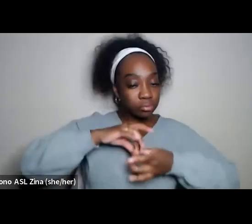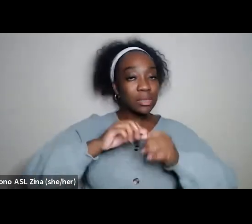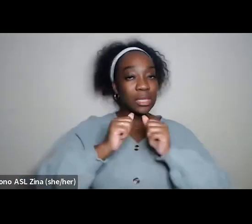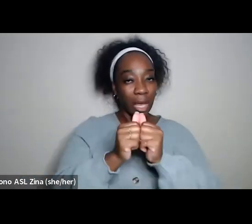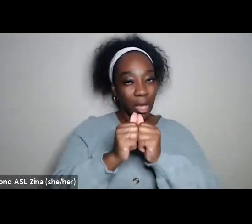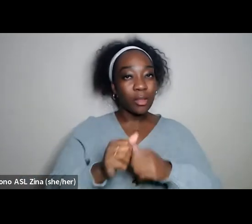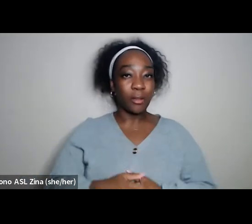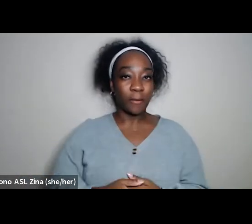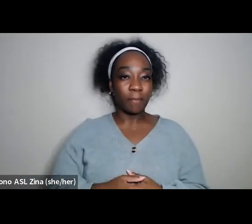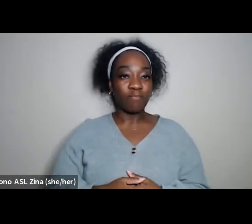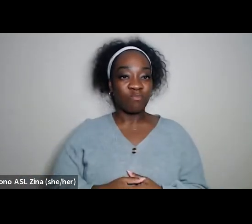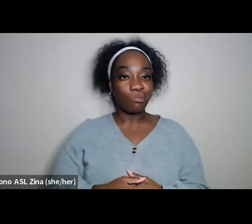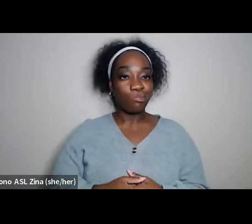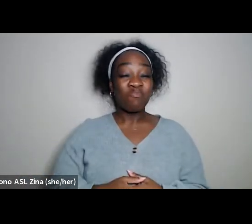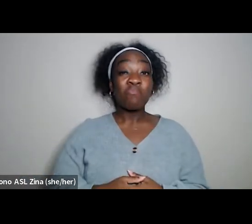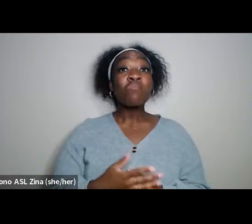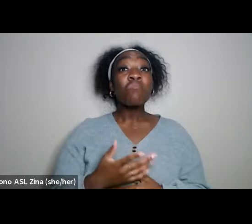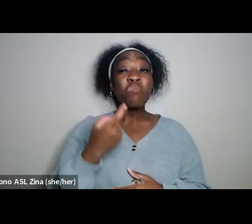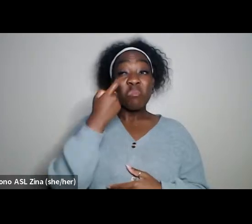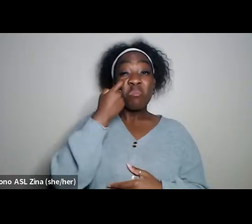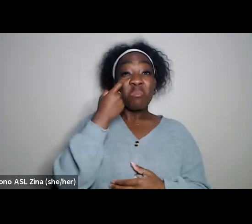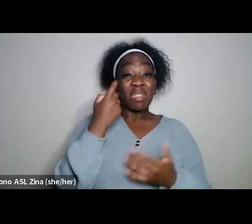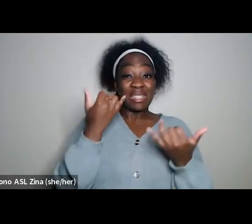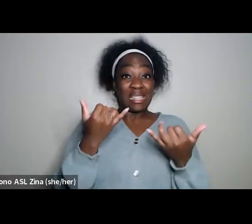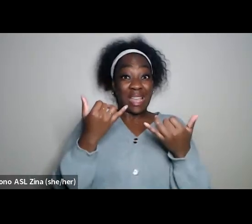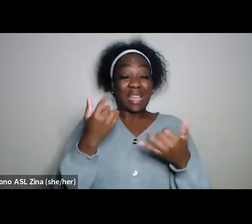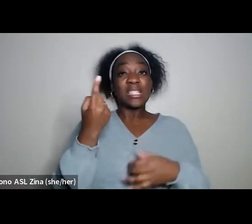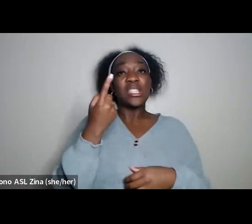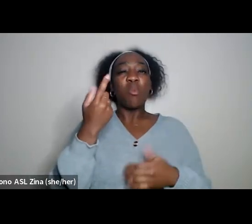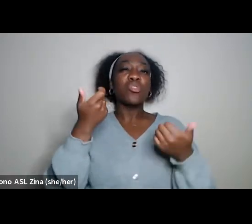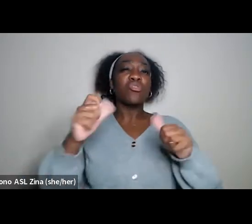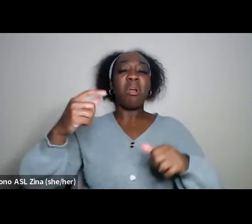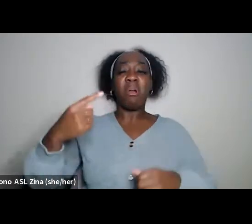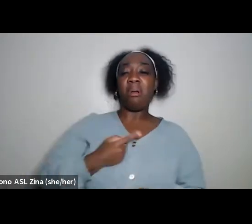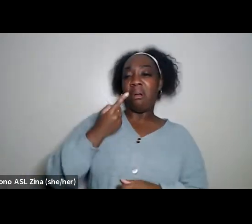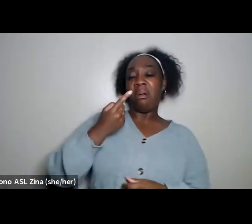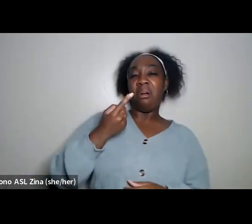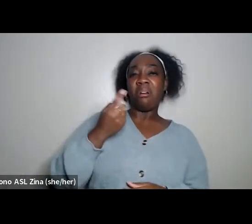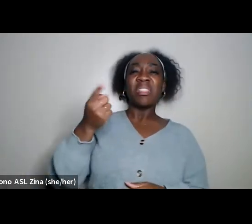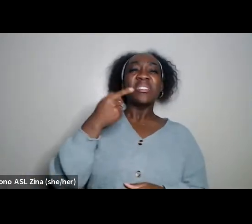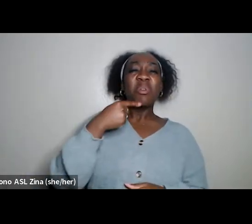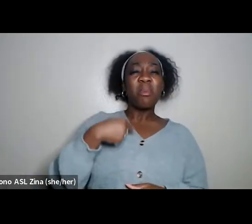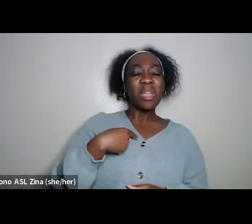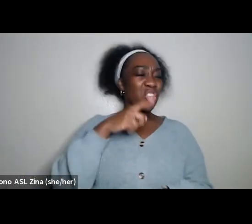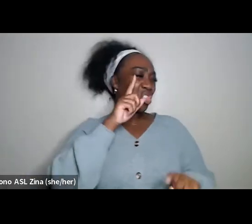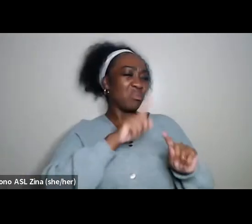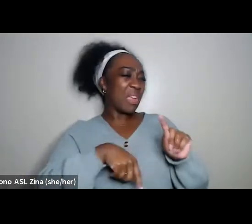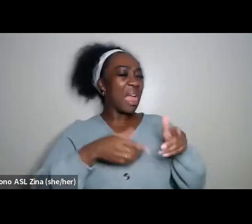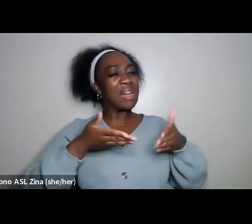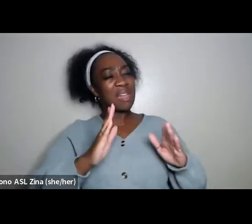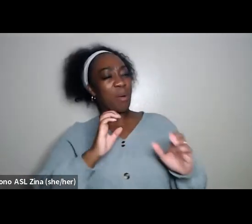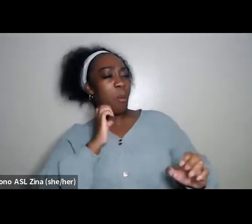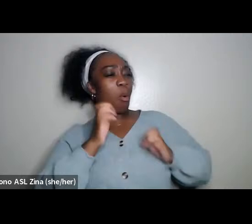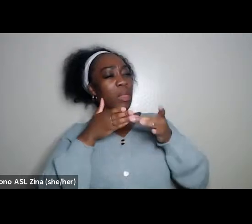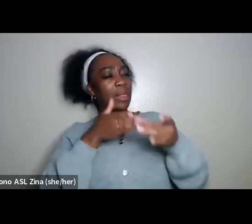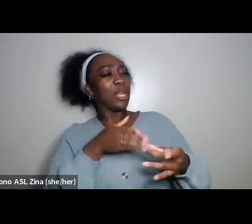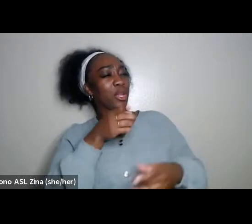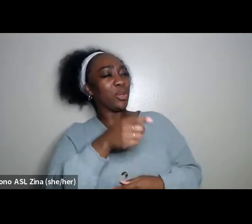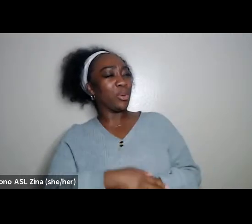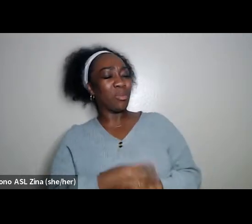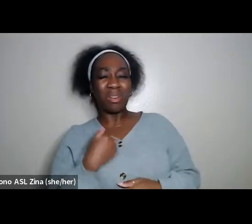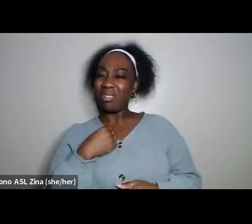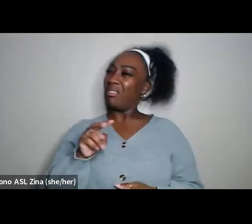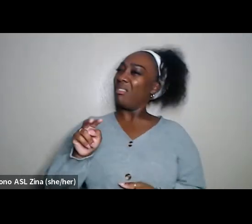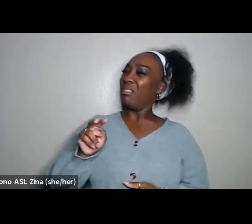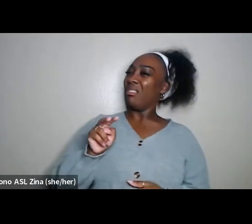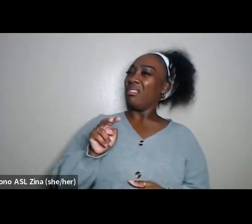guess they were trying to insult me and said, you know, you can't be led by emotion. And I was like, oh, what a sexist thing to